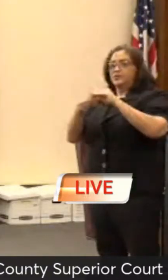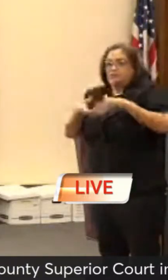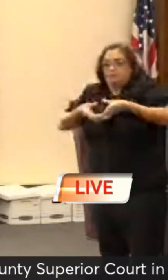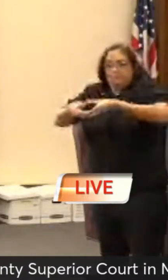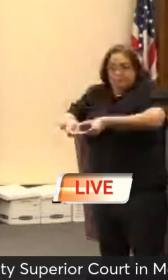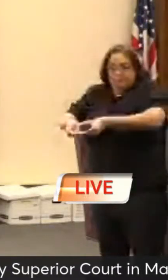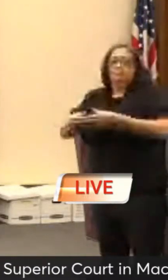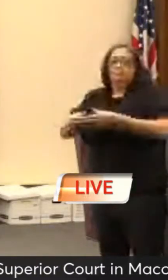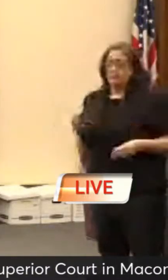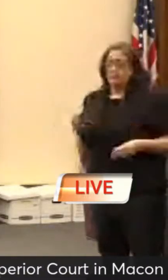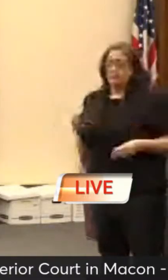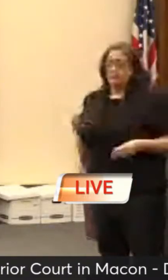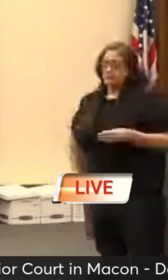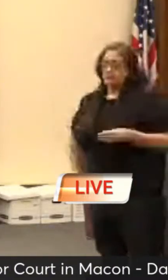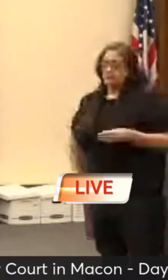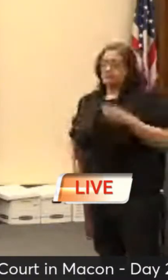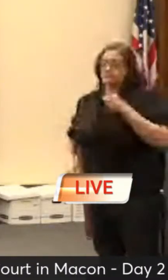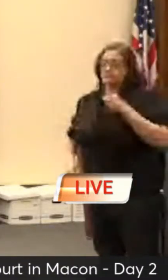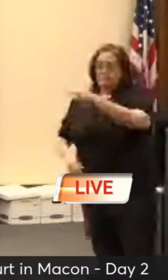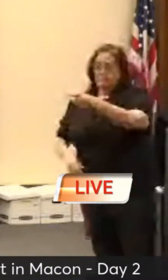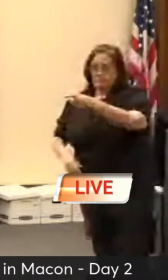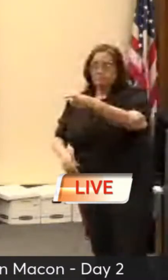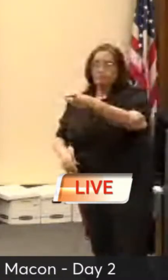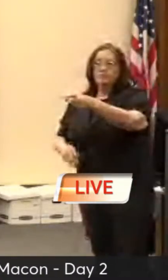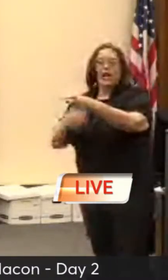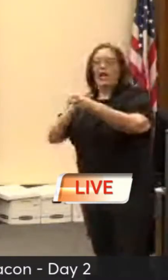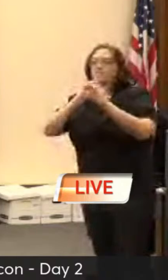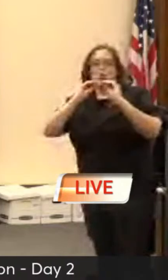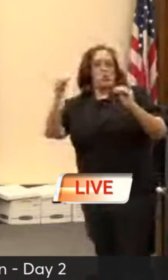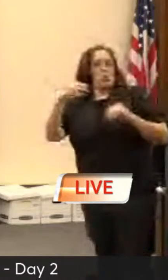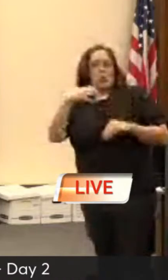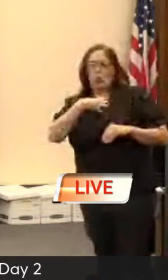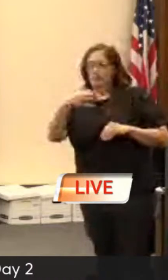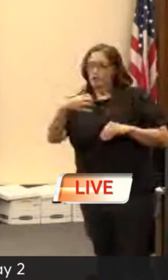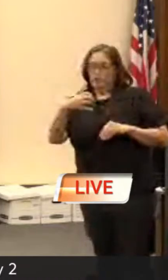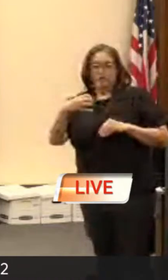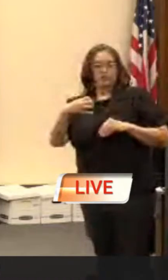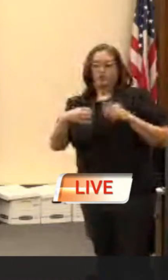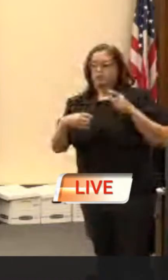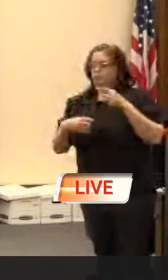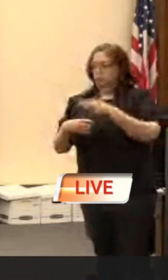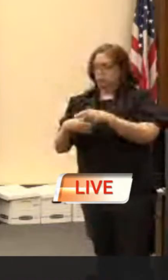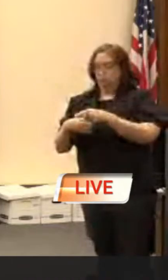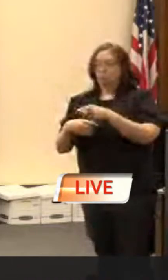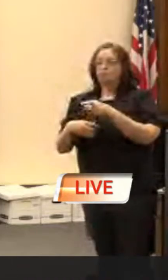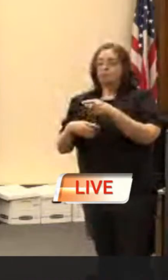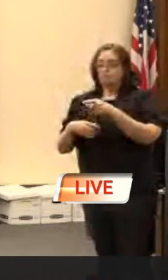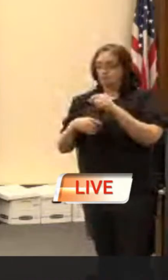That's all right. And I have no objection to the exhibits.